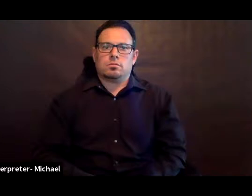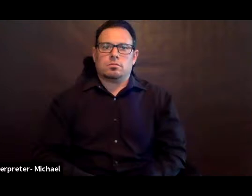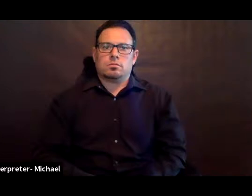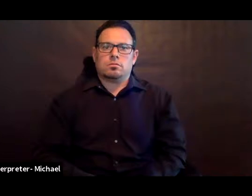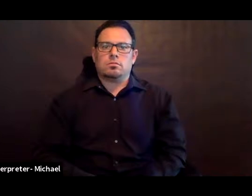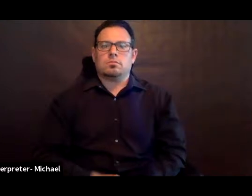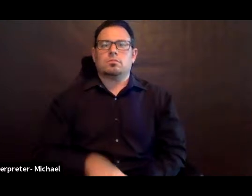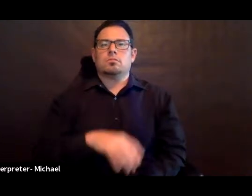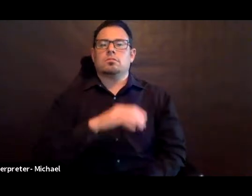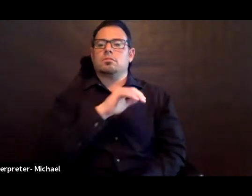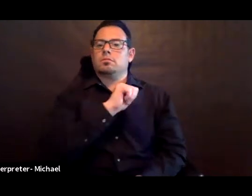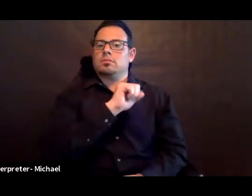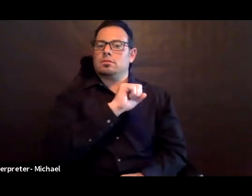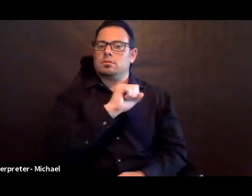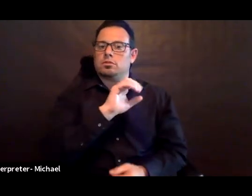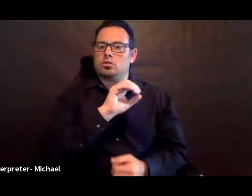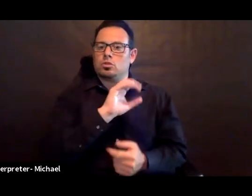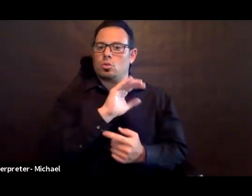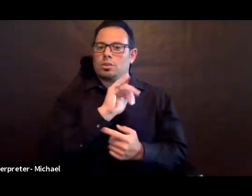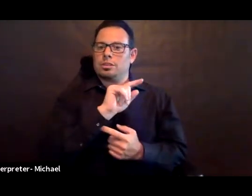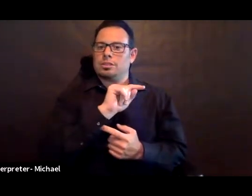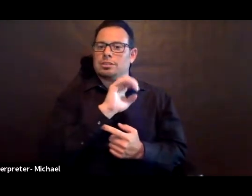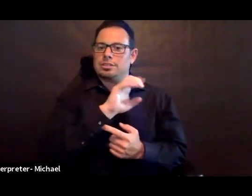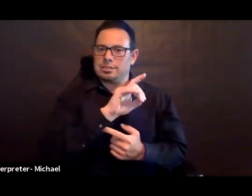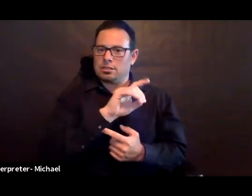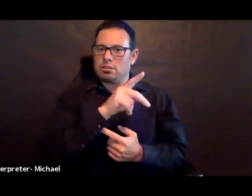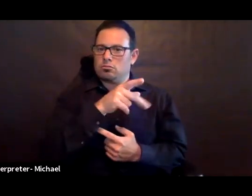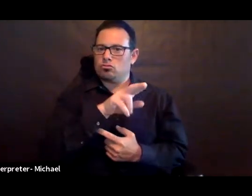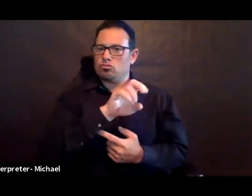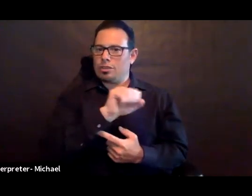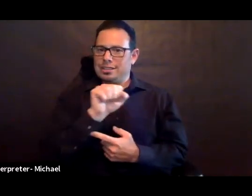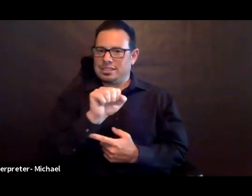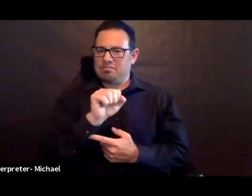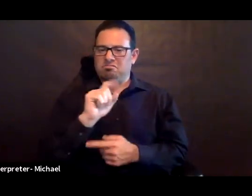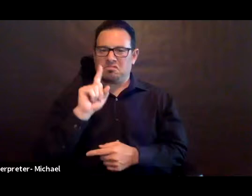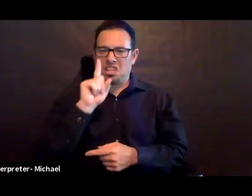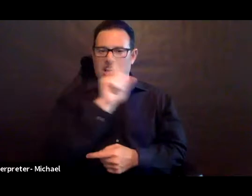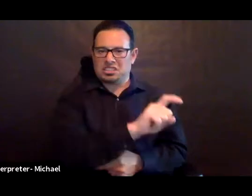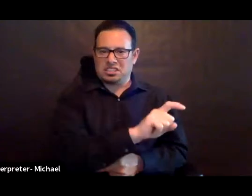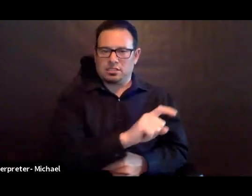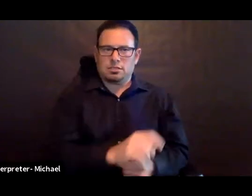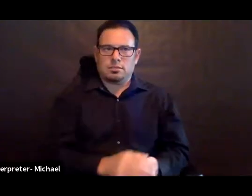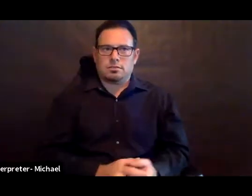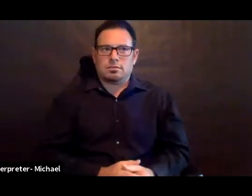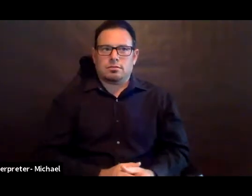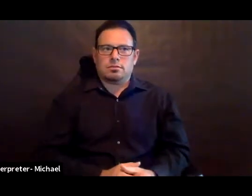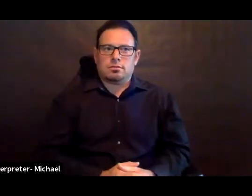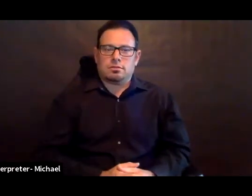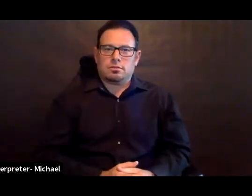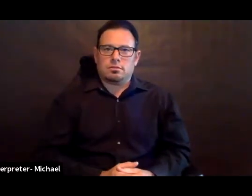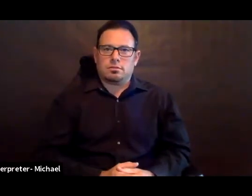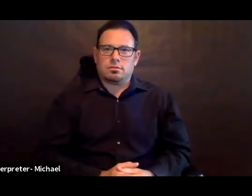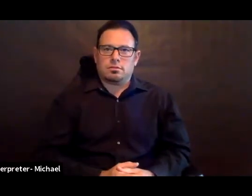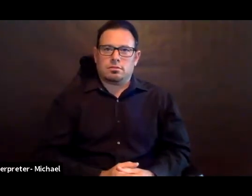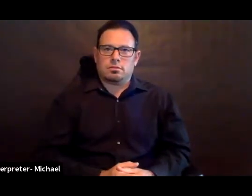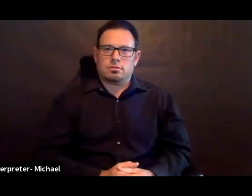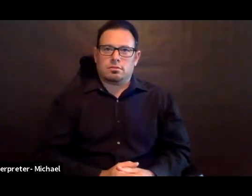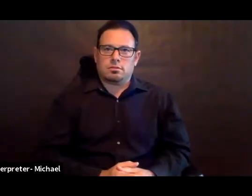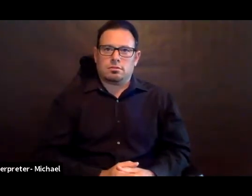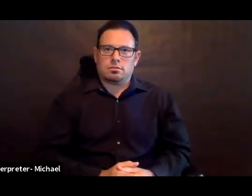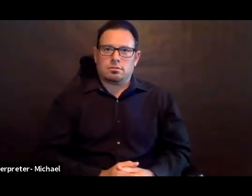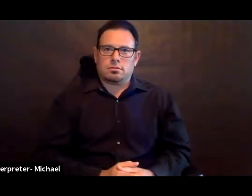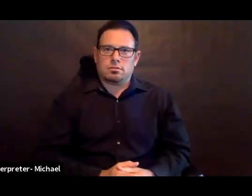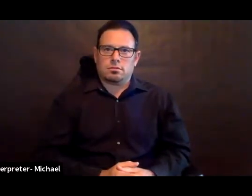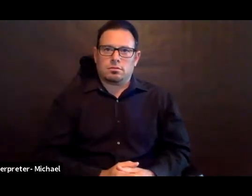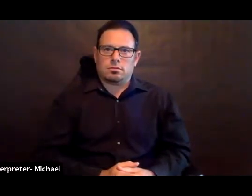hi. We're hearing some reports from around the country about looming expiration dates for vaccine doses, mainly Johnson & Johnson.